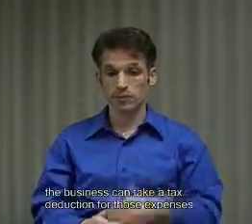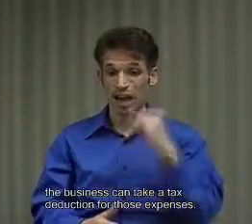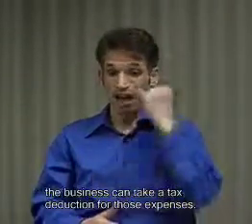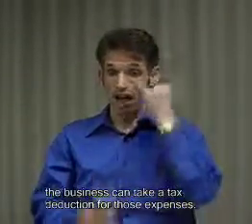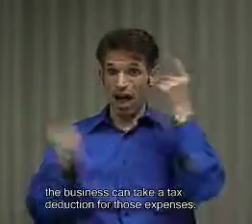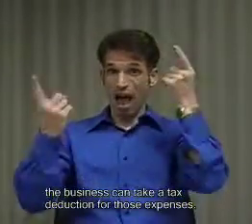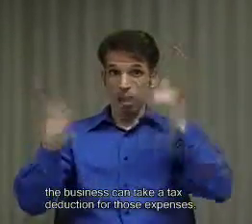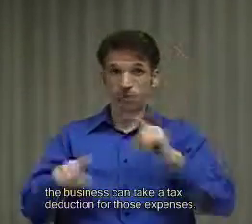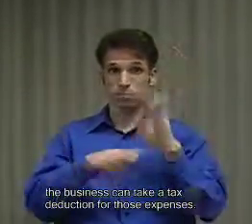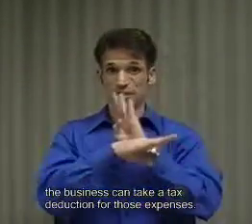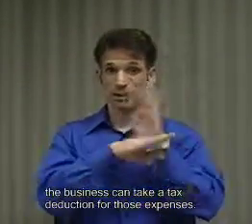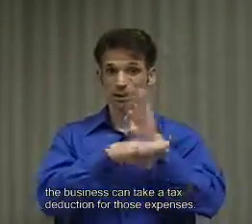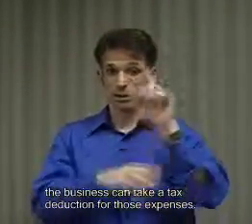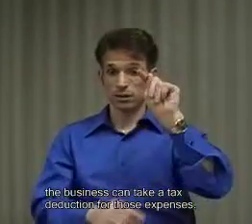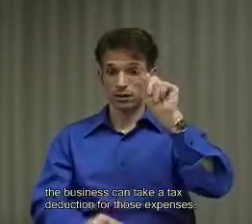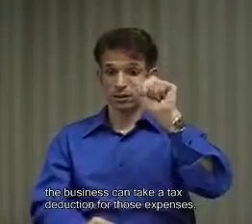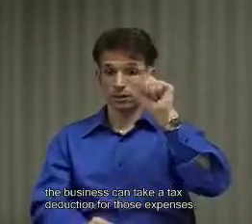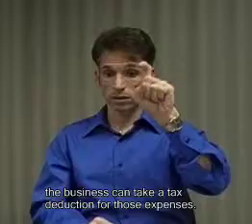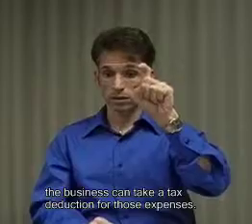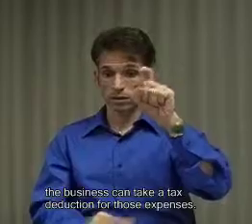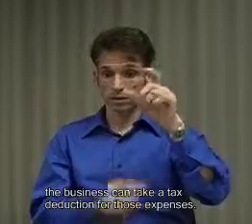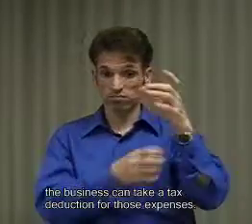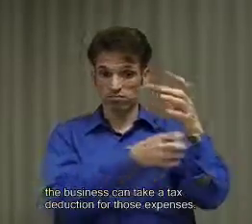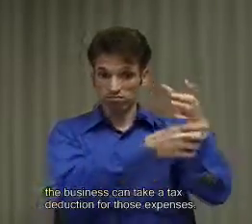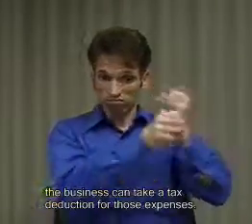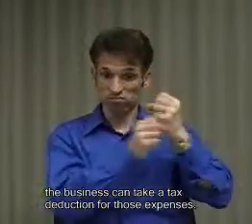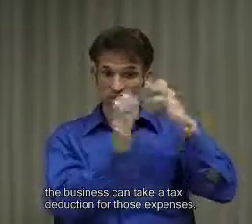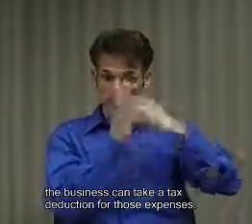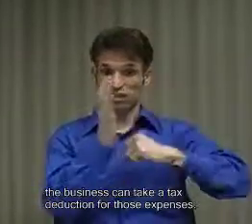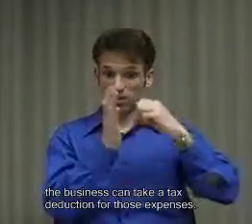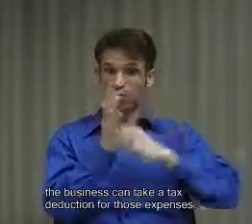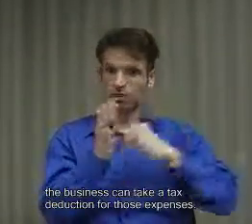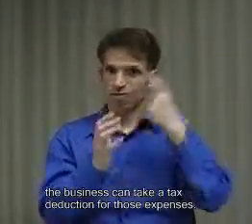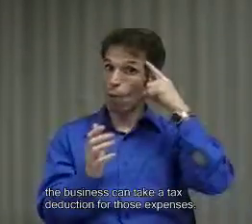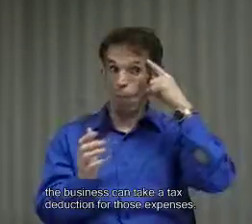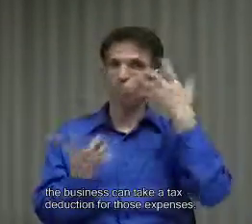the business can take a tax deduction for those expenses.